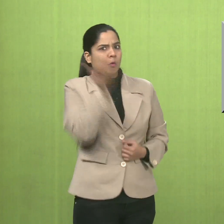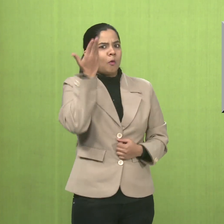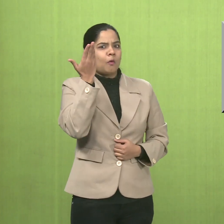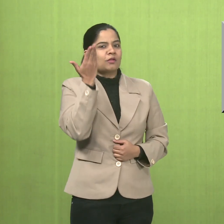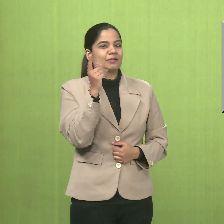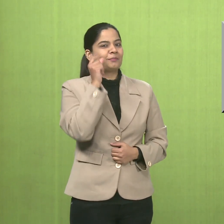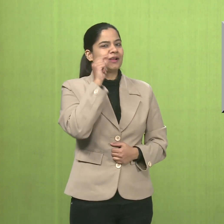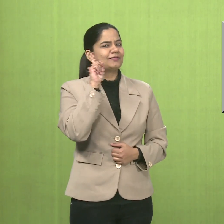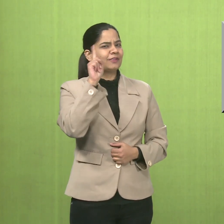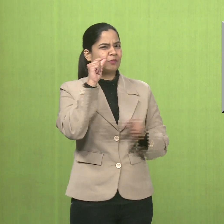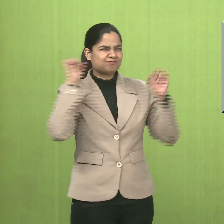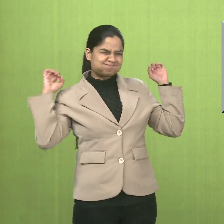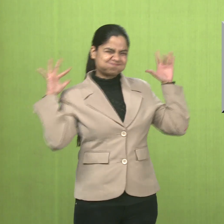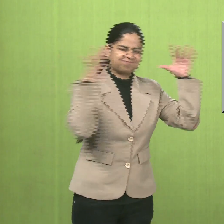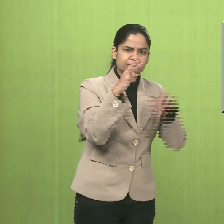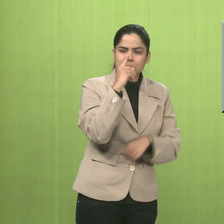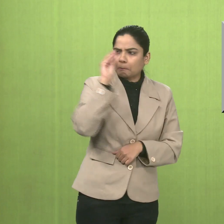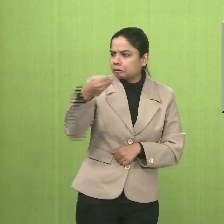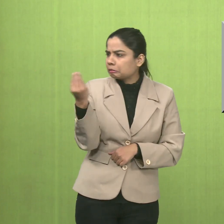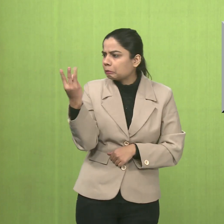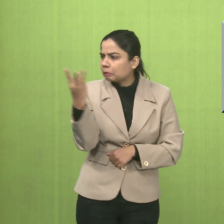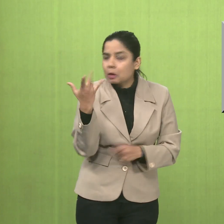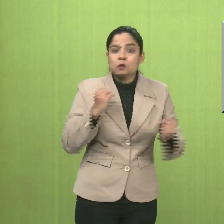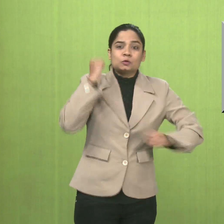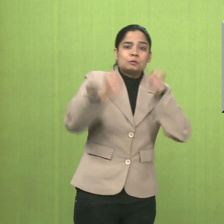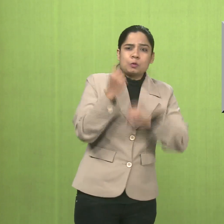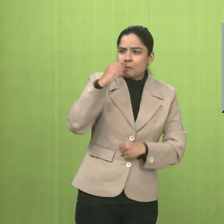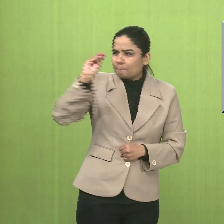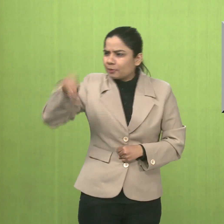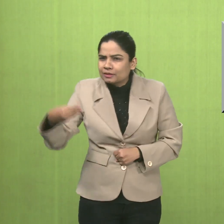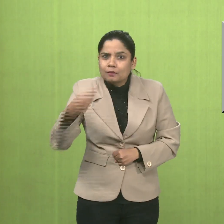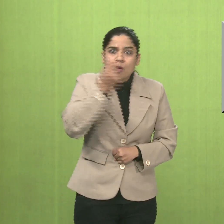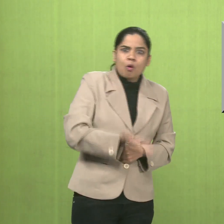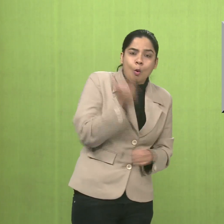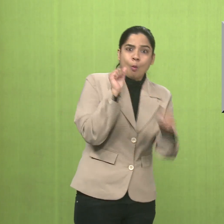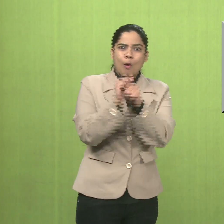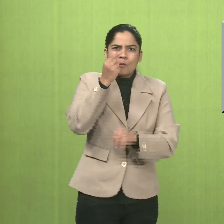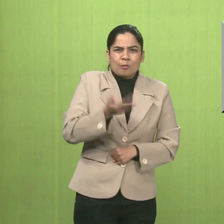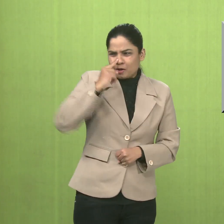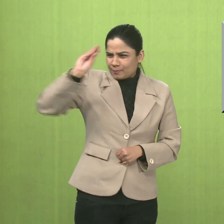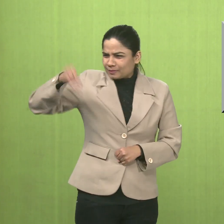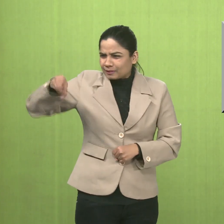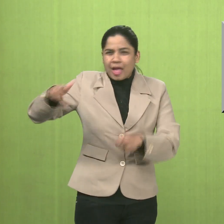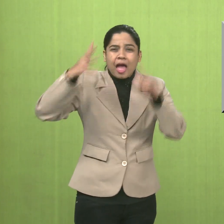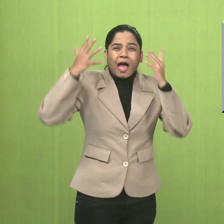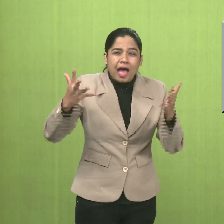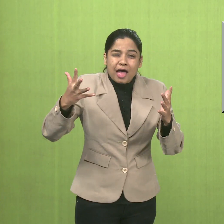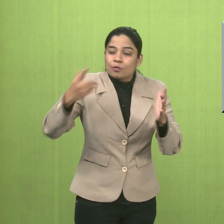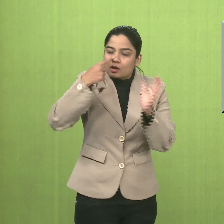boys attending schools, not the girls. Very few girls attend schools. Even in sports and different activities, you will not